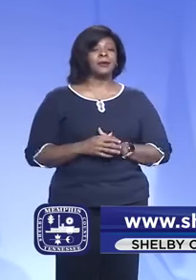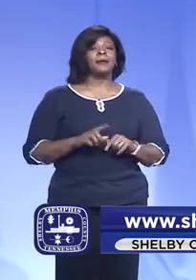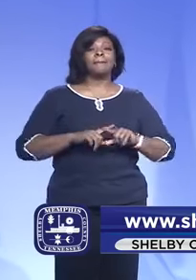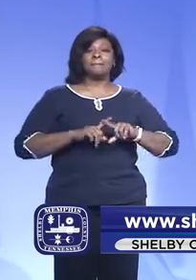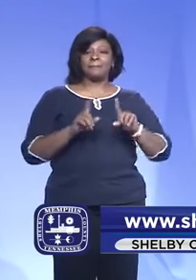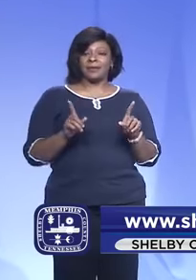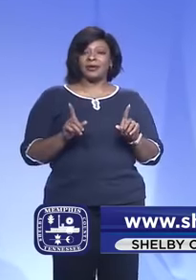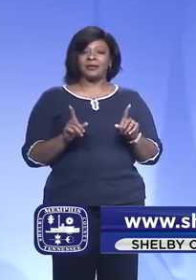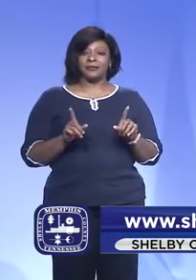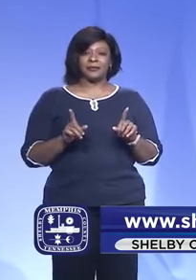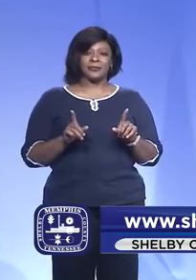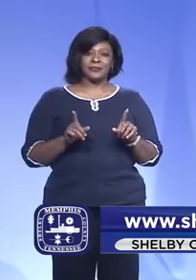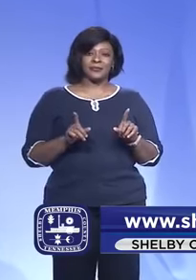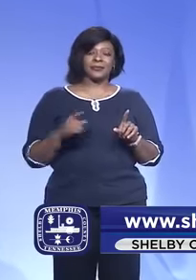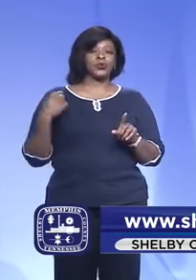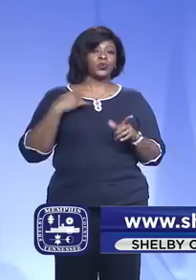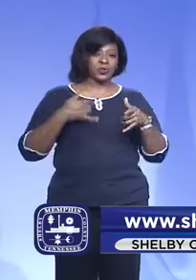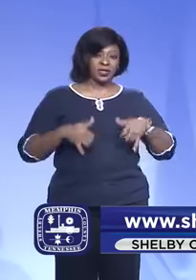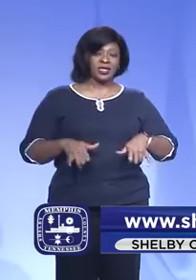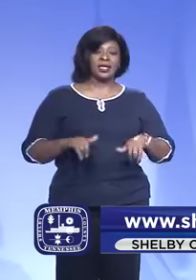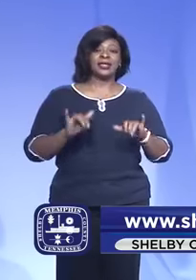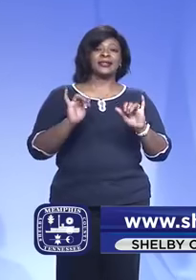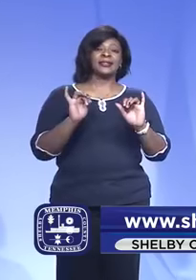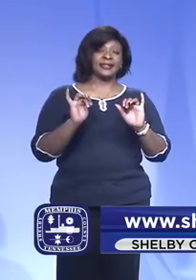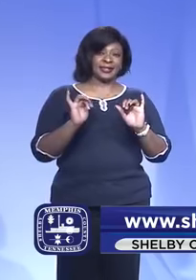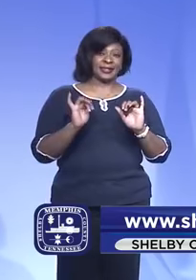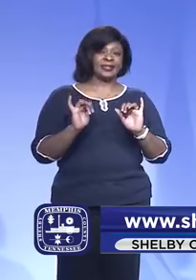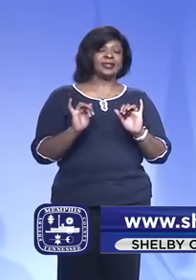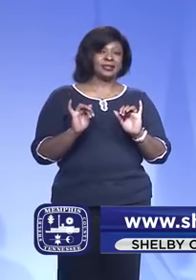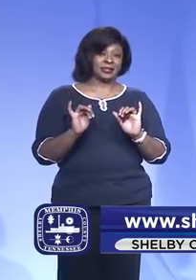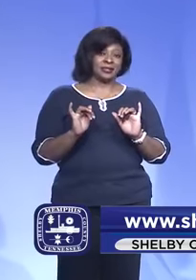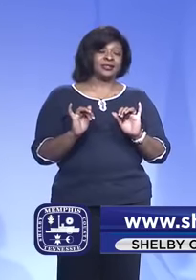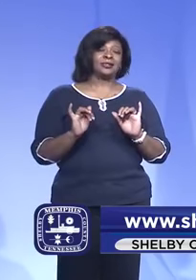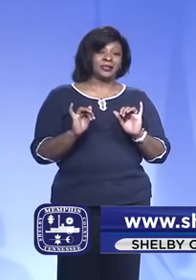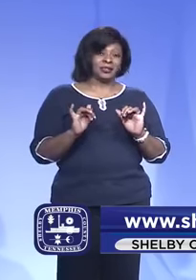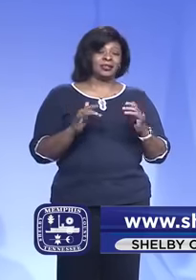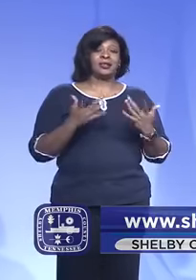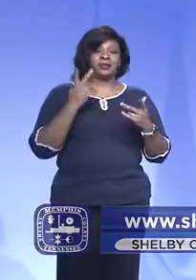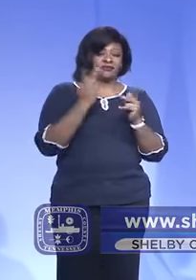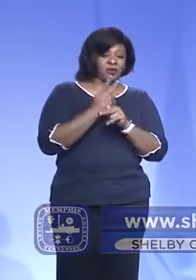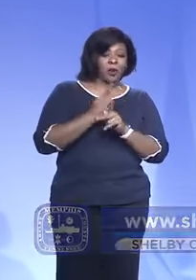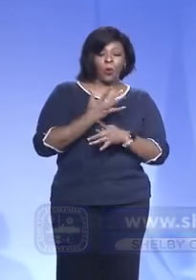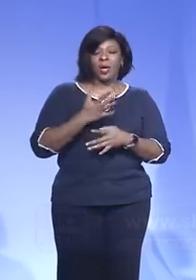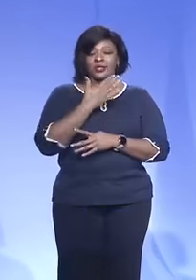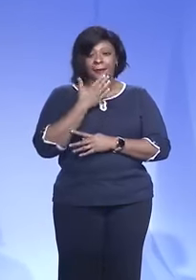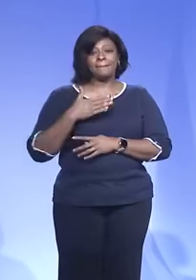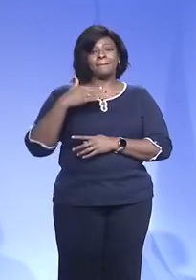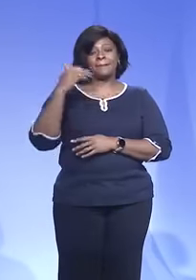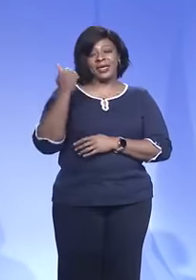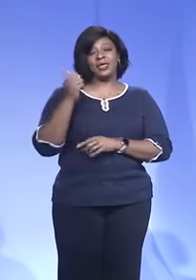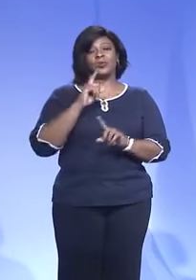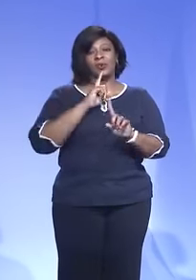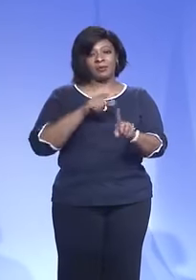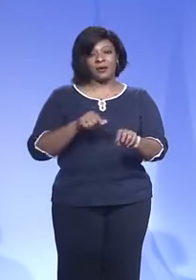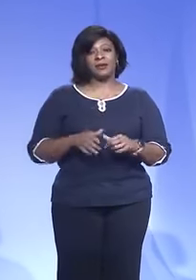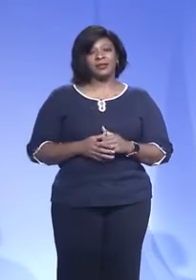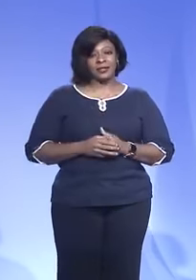But we're still examining what would be the appropriate